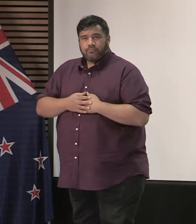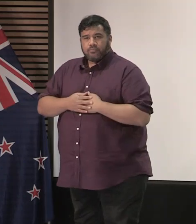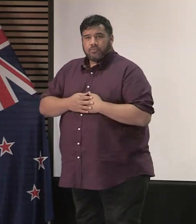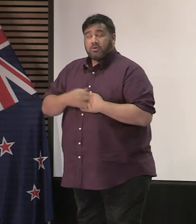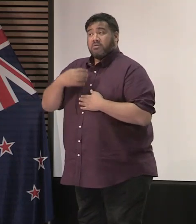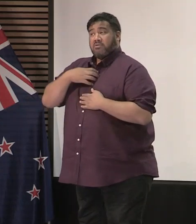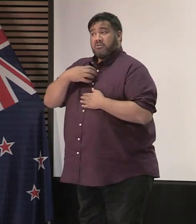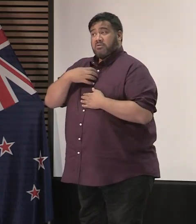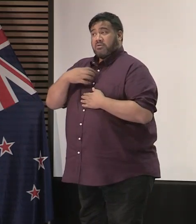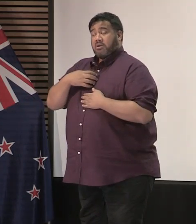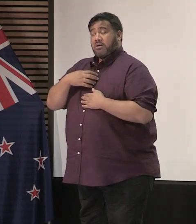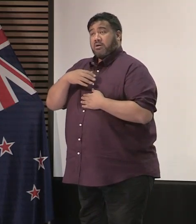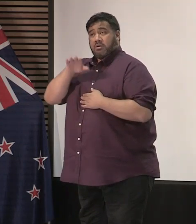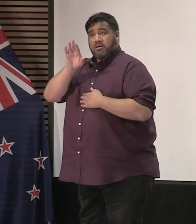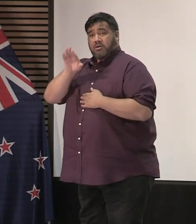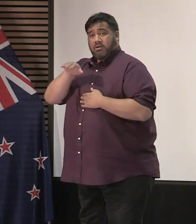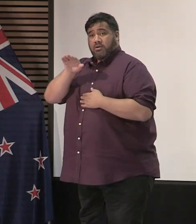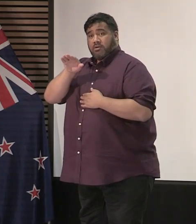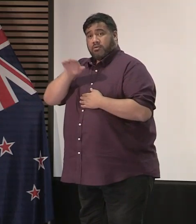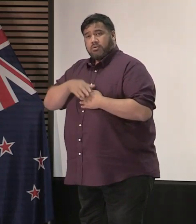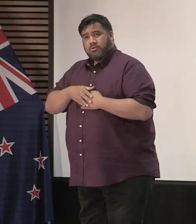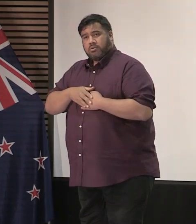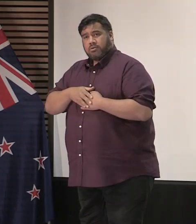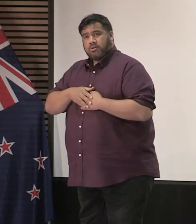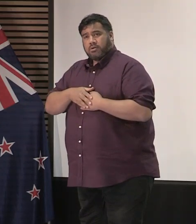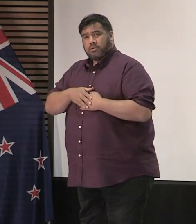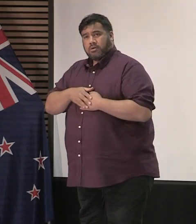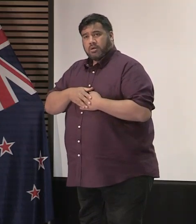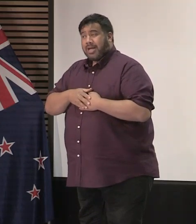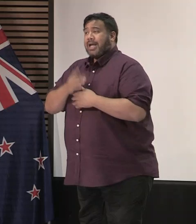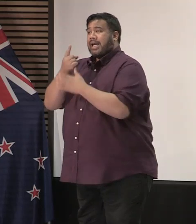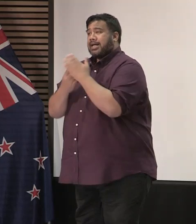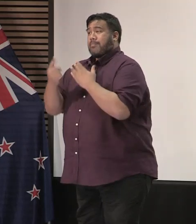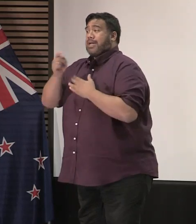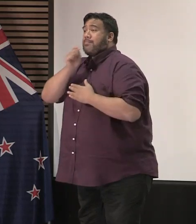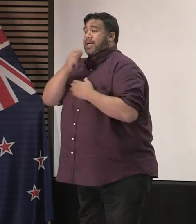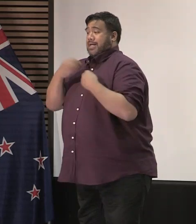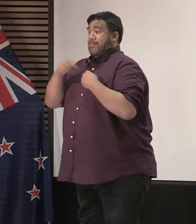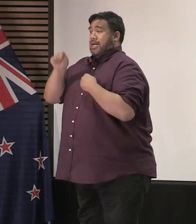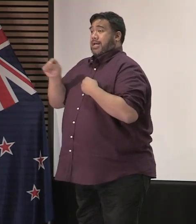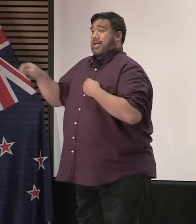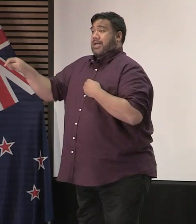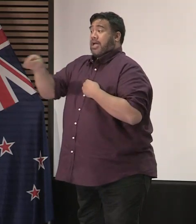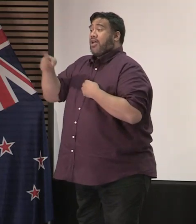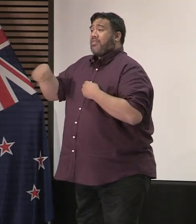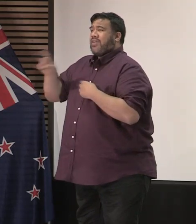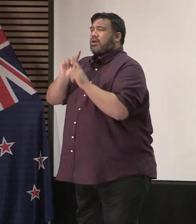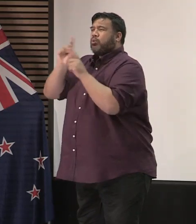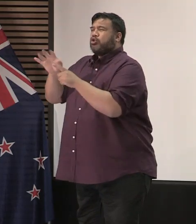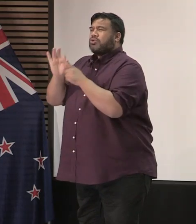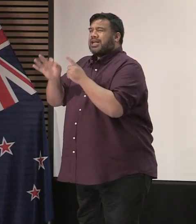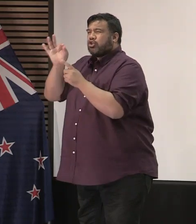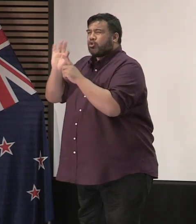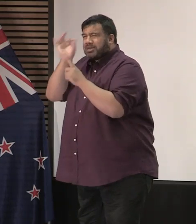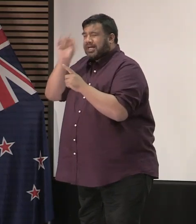that was raised by the chiefs of the major independent media organisations today at committee was the amount of money that the